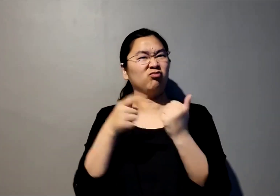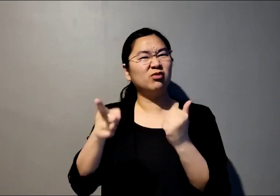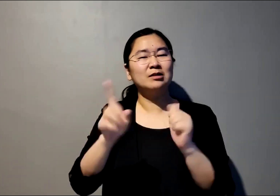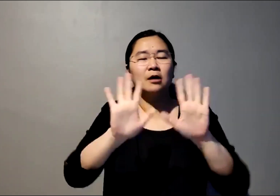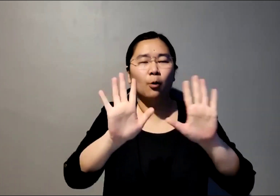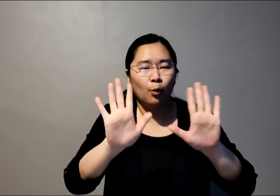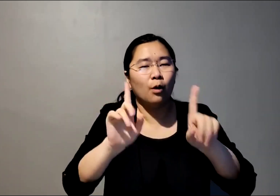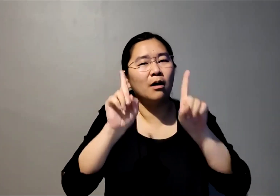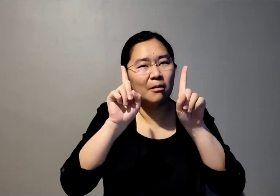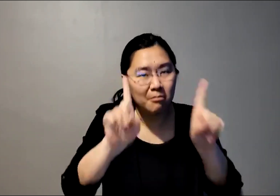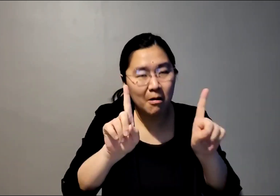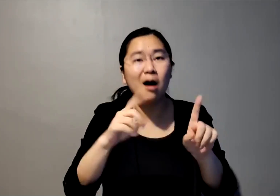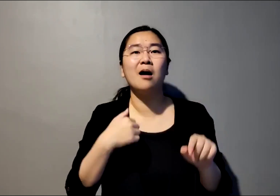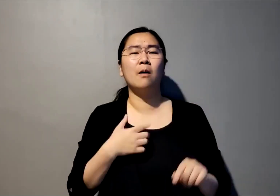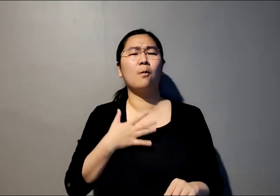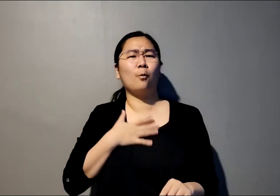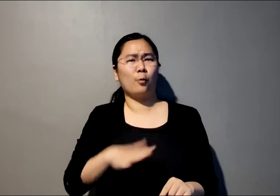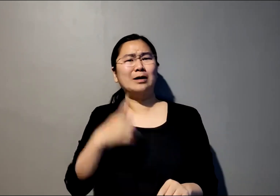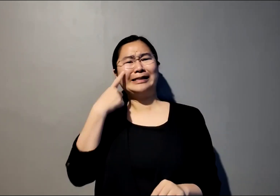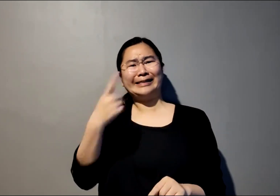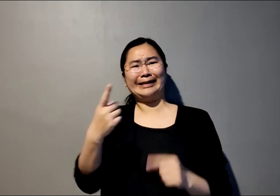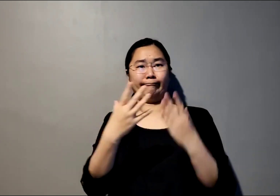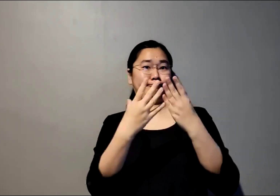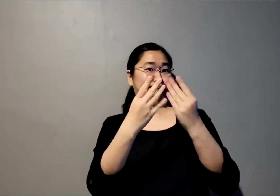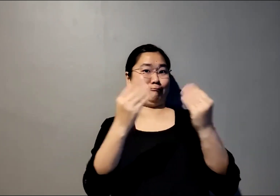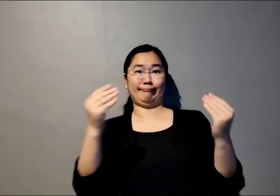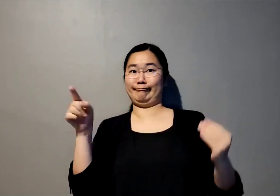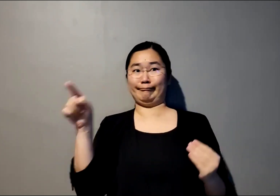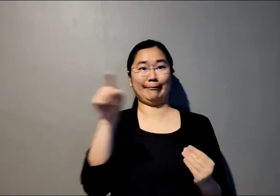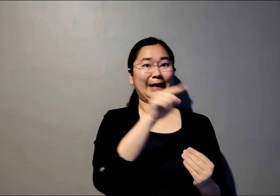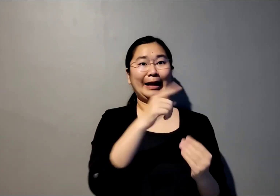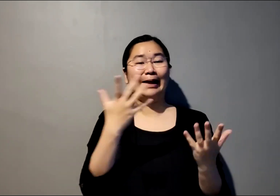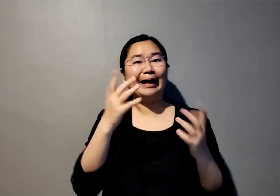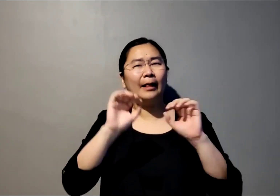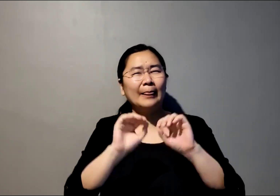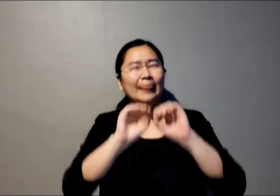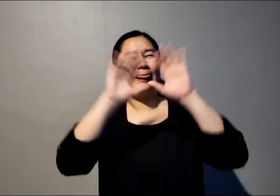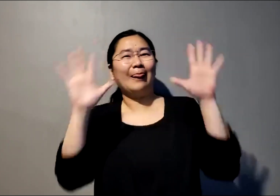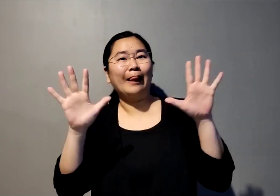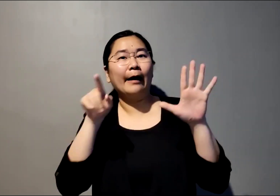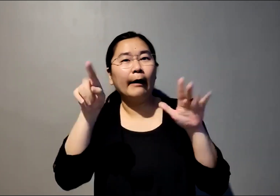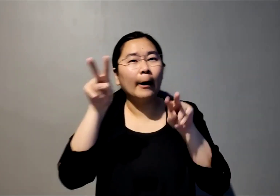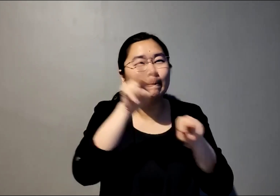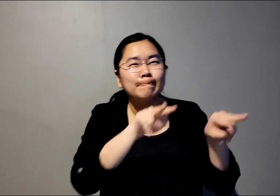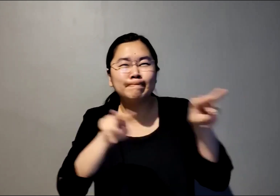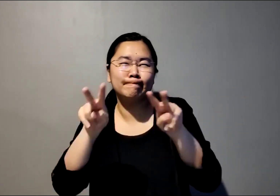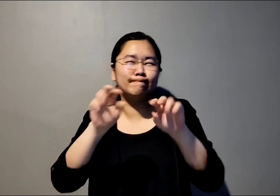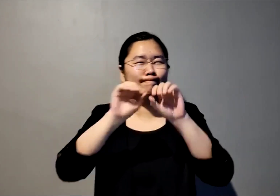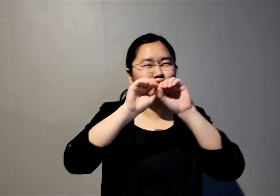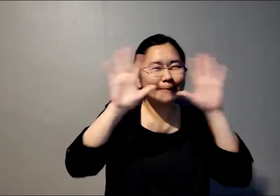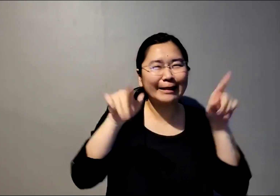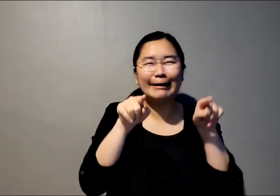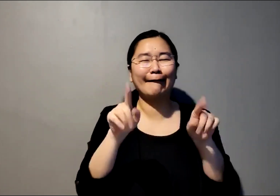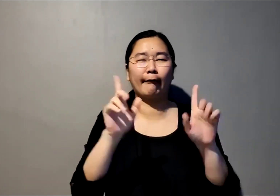in the countries they are working in for institutions, whatever these are. I